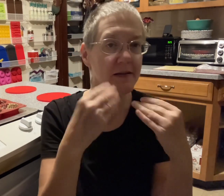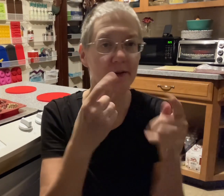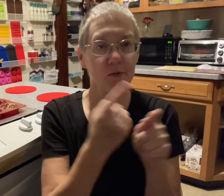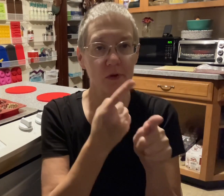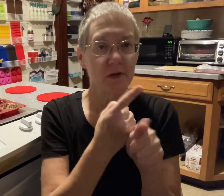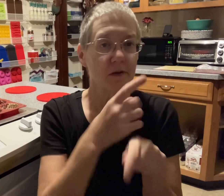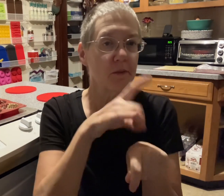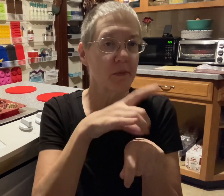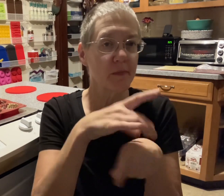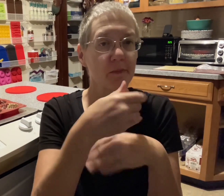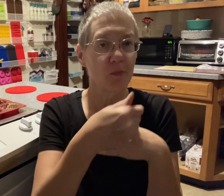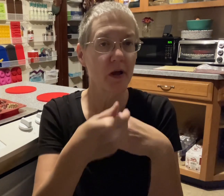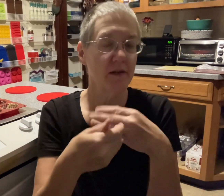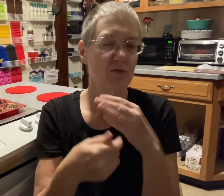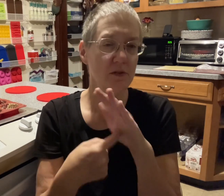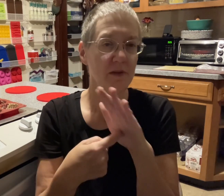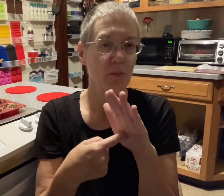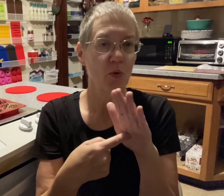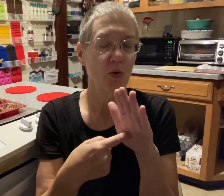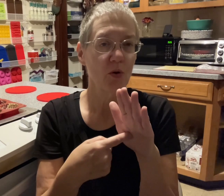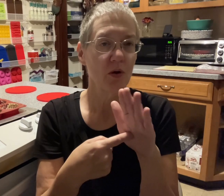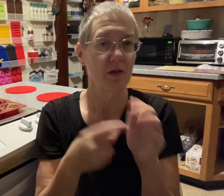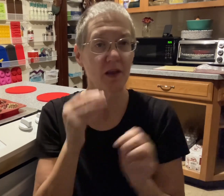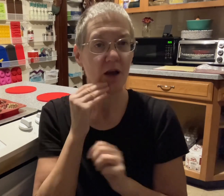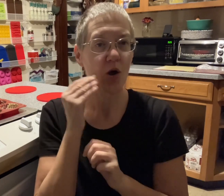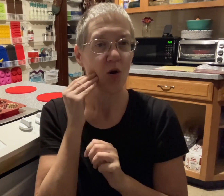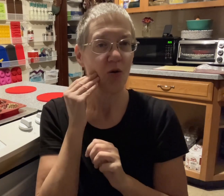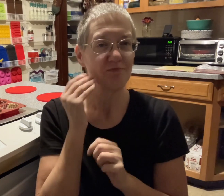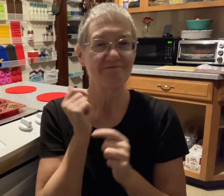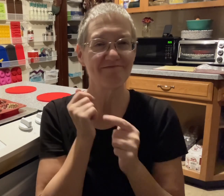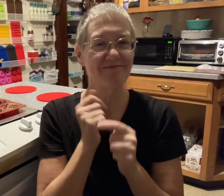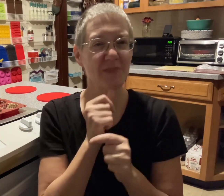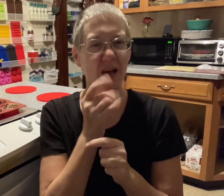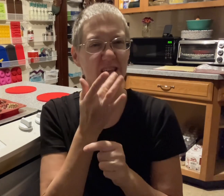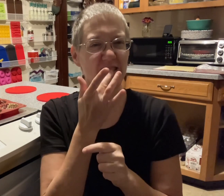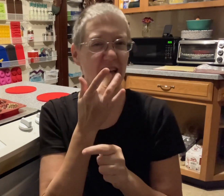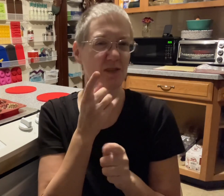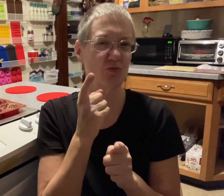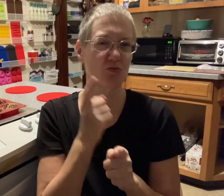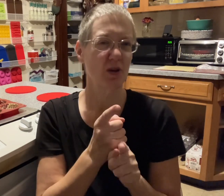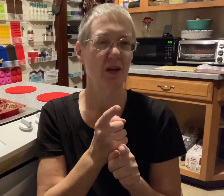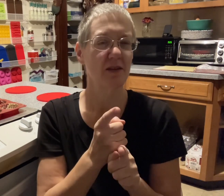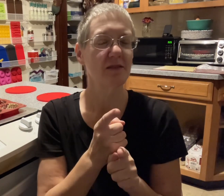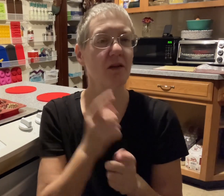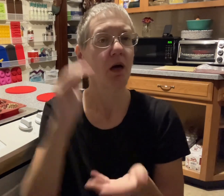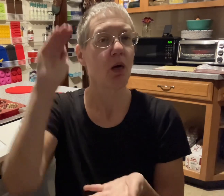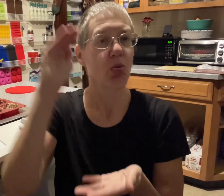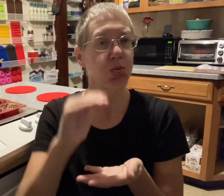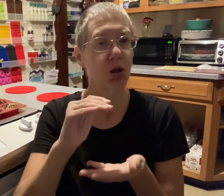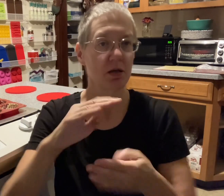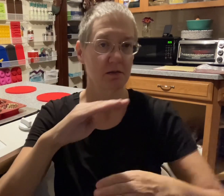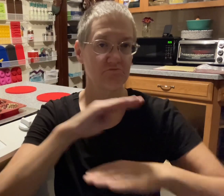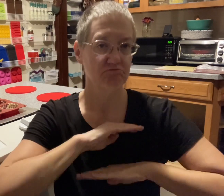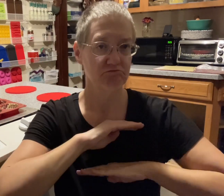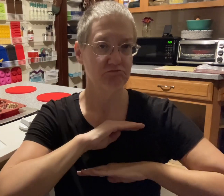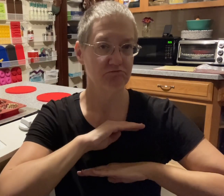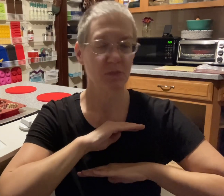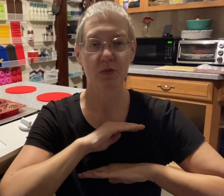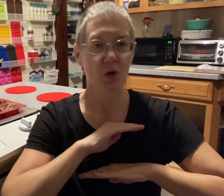like at people's houses or parties. So take pumpkin bread, for example. If I ate that at a party and came back here and ate these muffins, they wouldn't taste